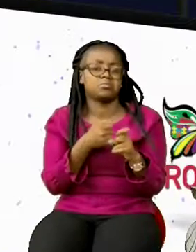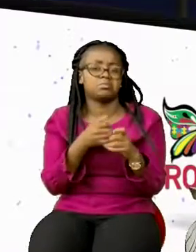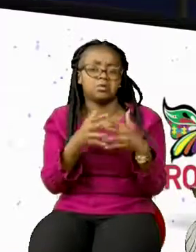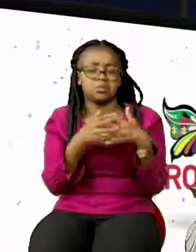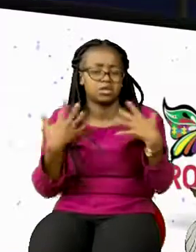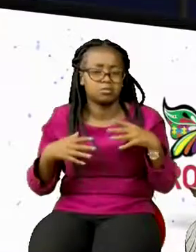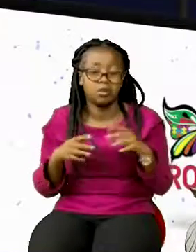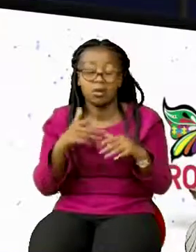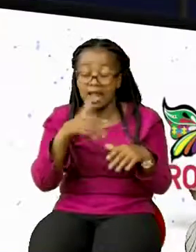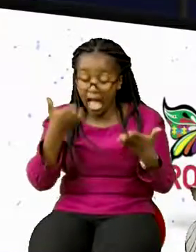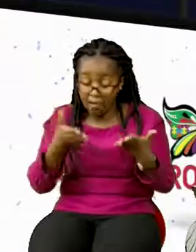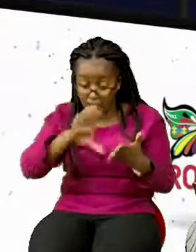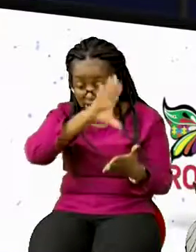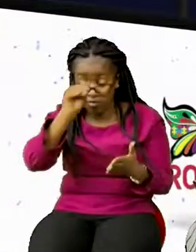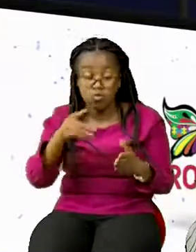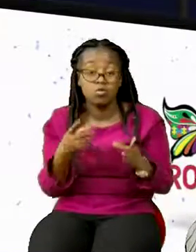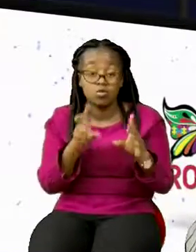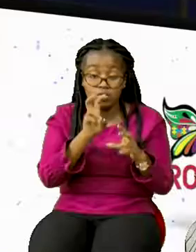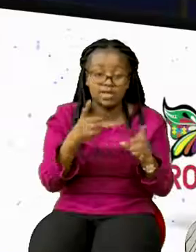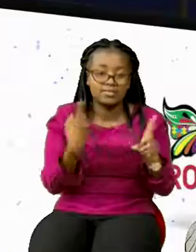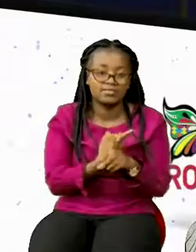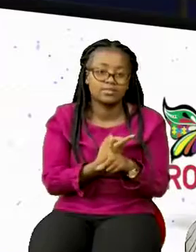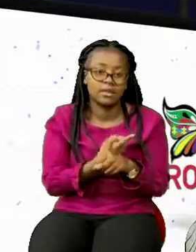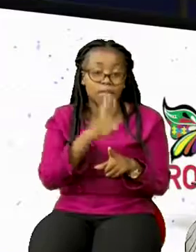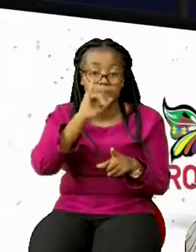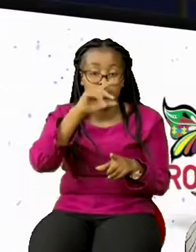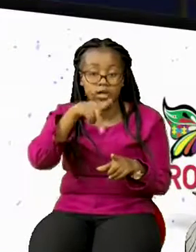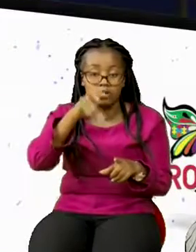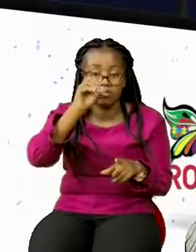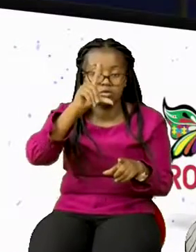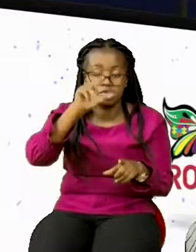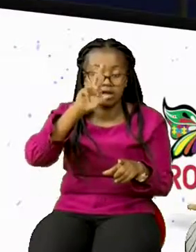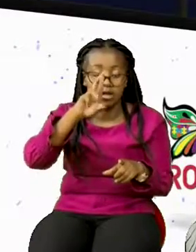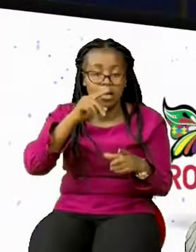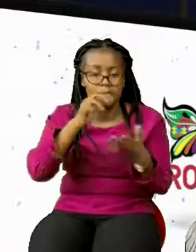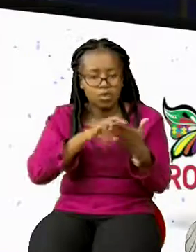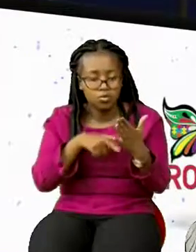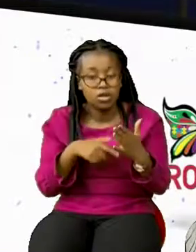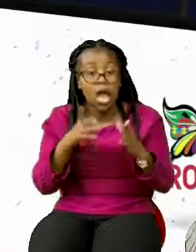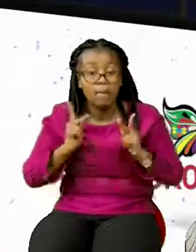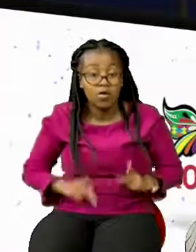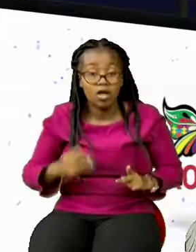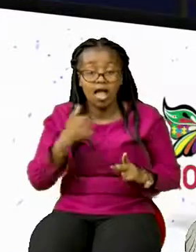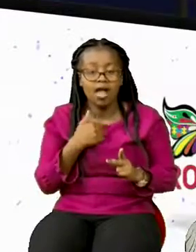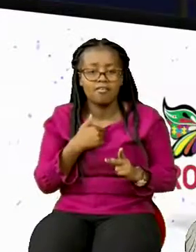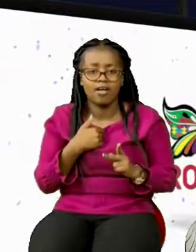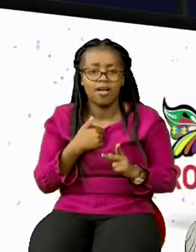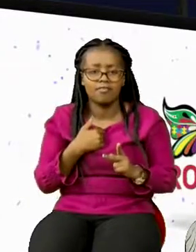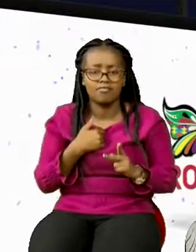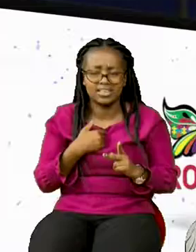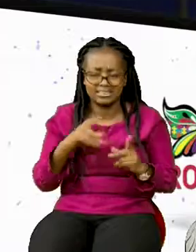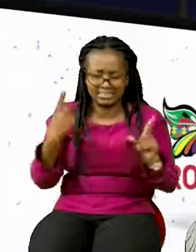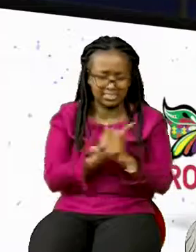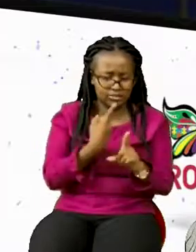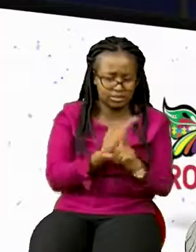just that here in Africa, we look at things differently. And bipolar generally means that someone will be having multiple